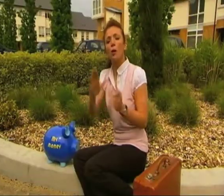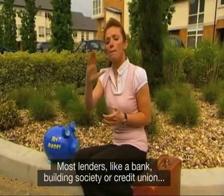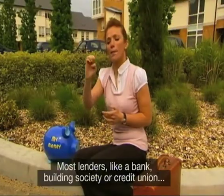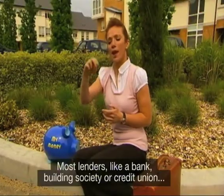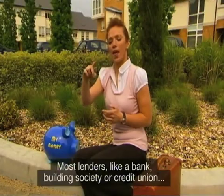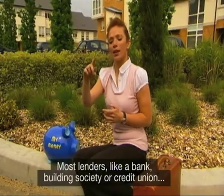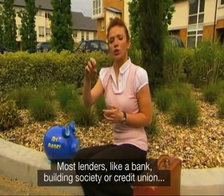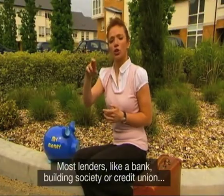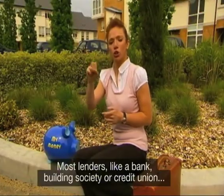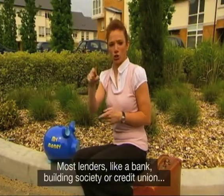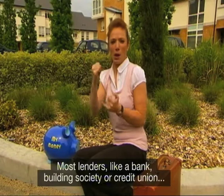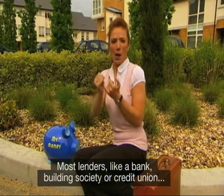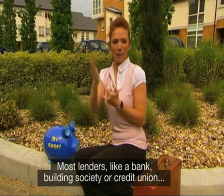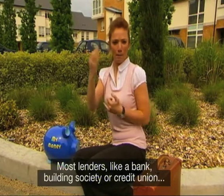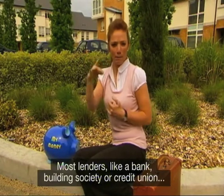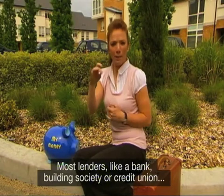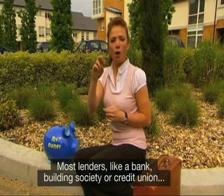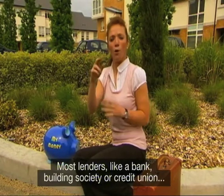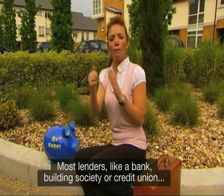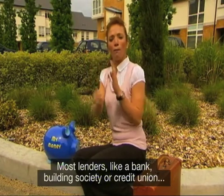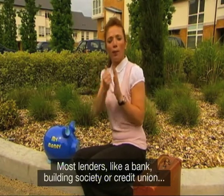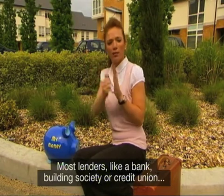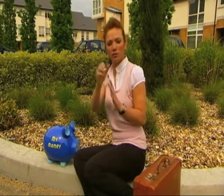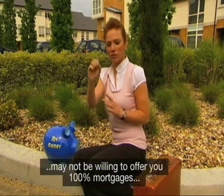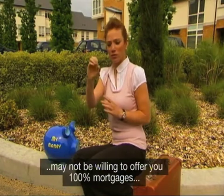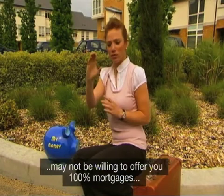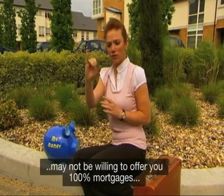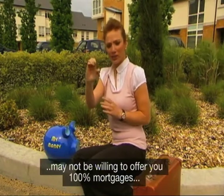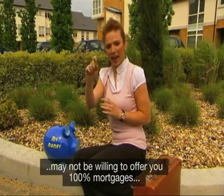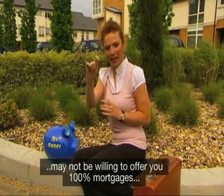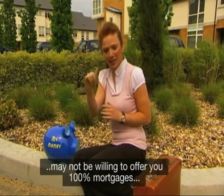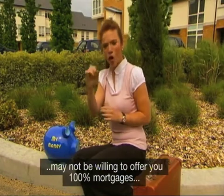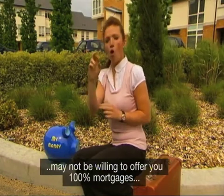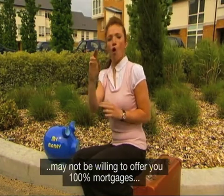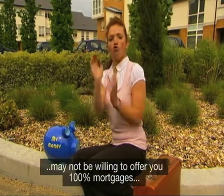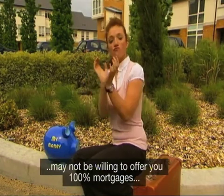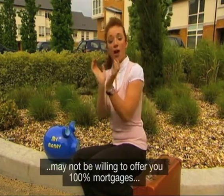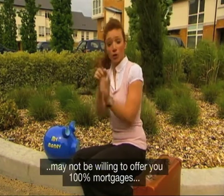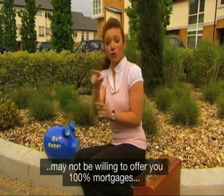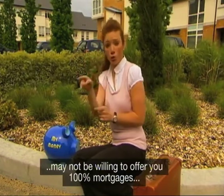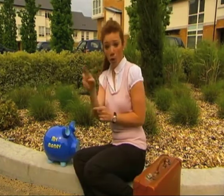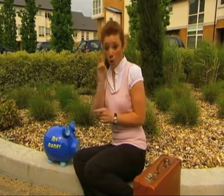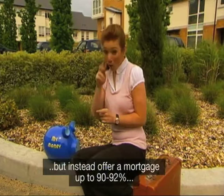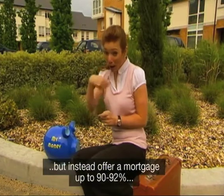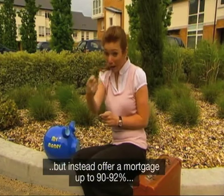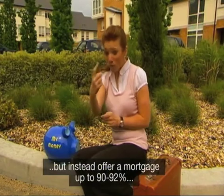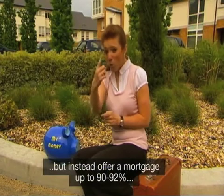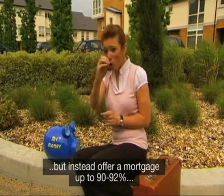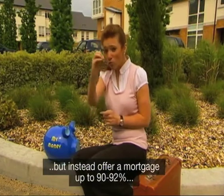Most lenders like a bank, building society or credit union may not be willing to offer you 100% mortgages, but instead offer a mortgage up to